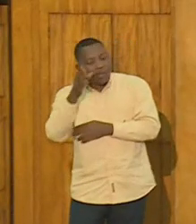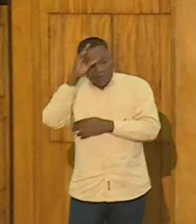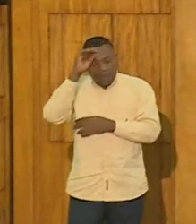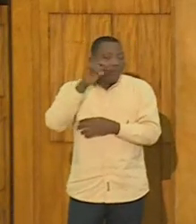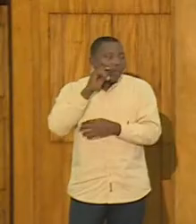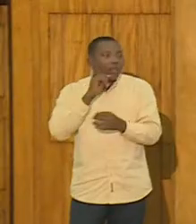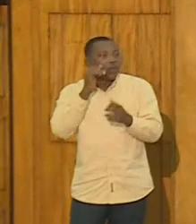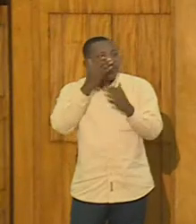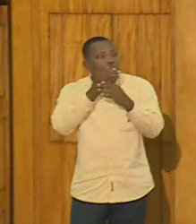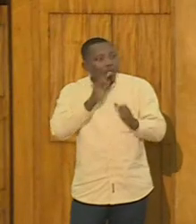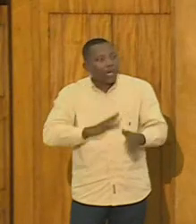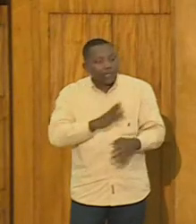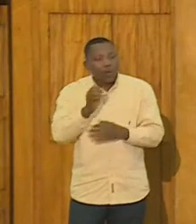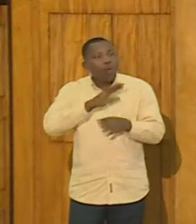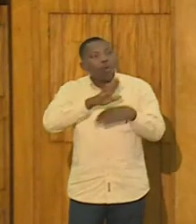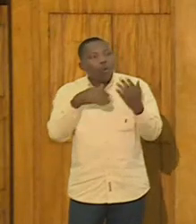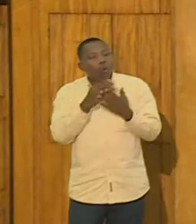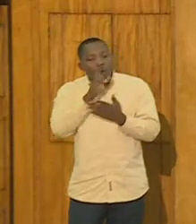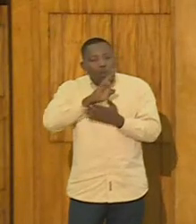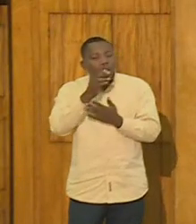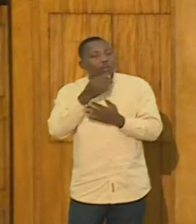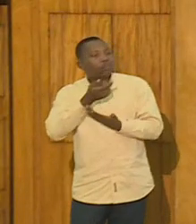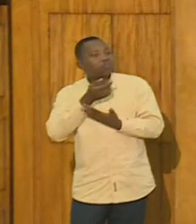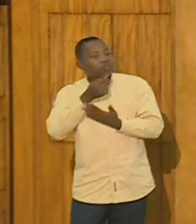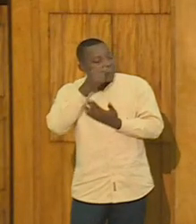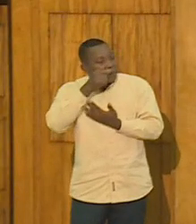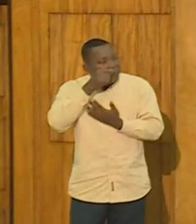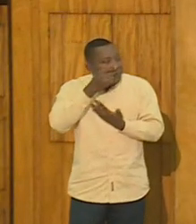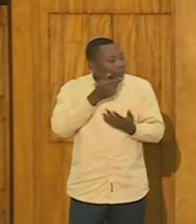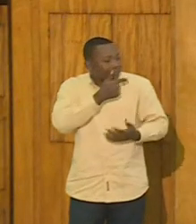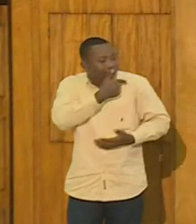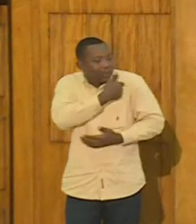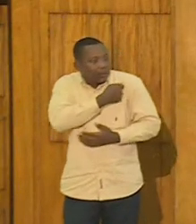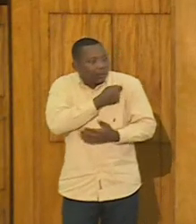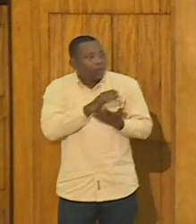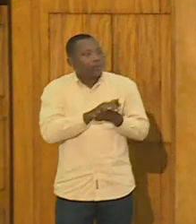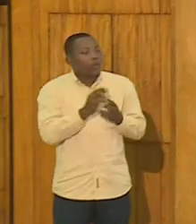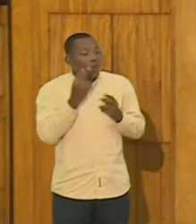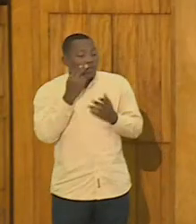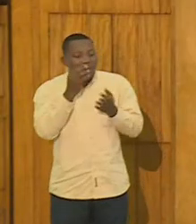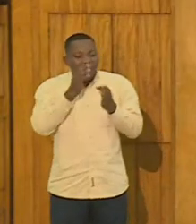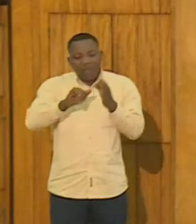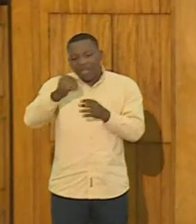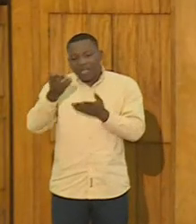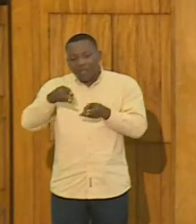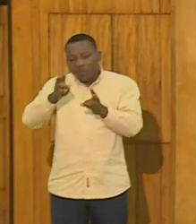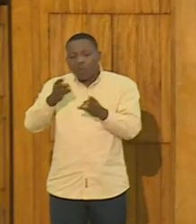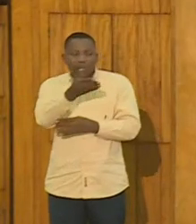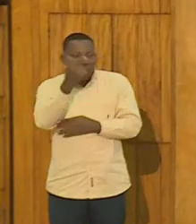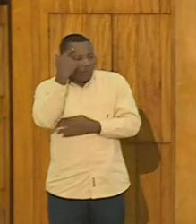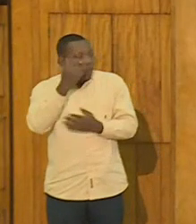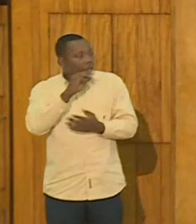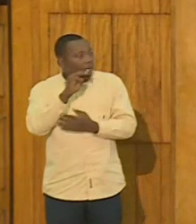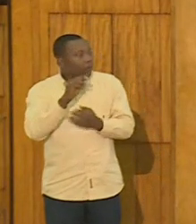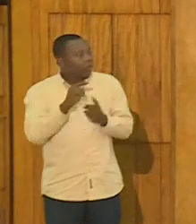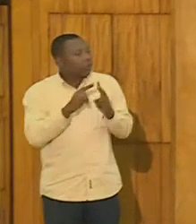we are looking at whether when another PrEP option is made available, will that impact the results in terms of